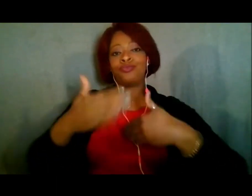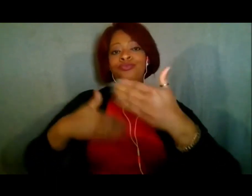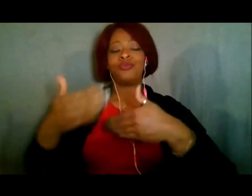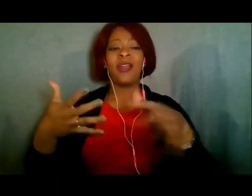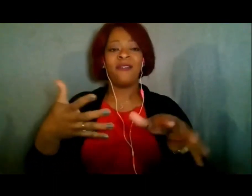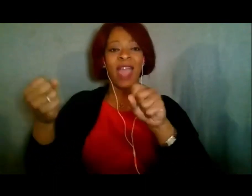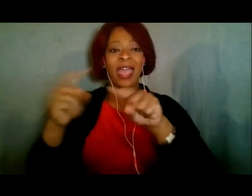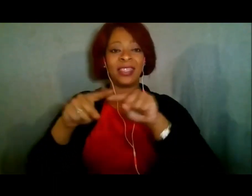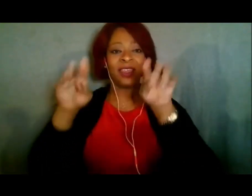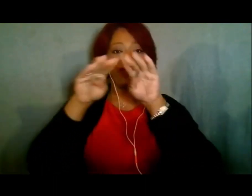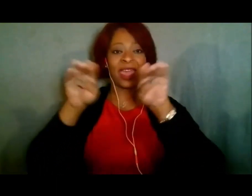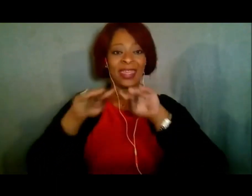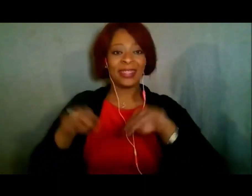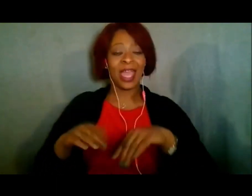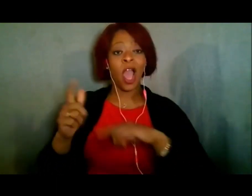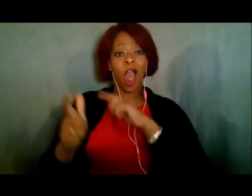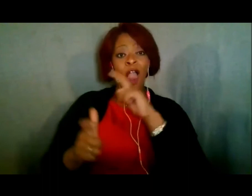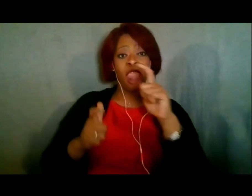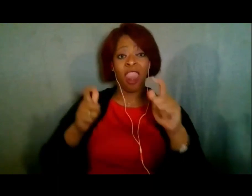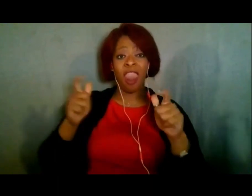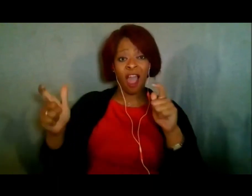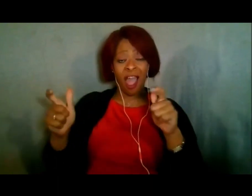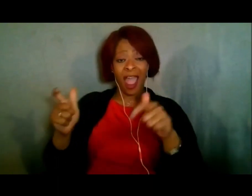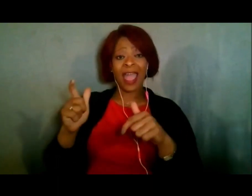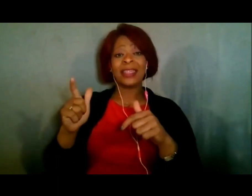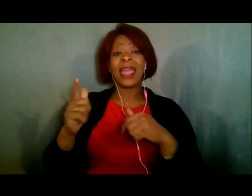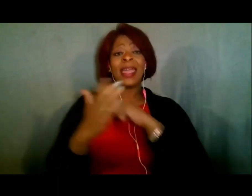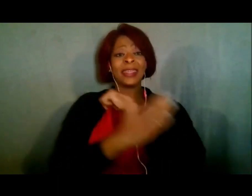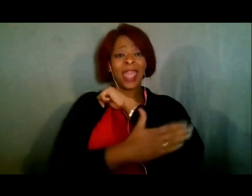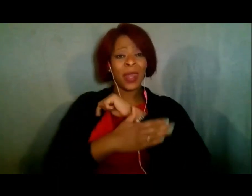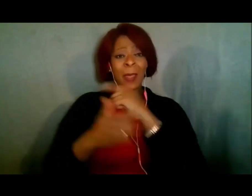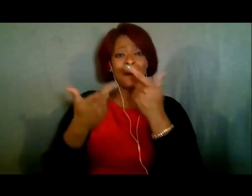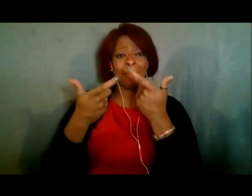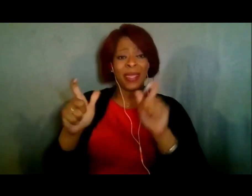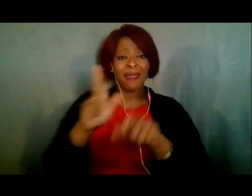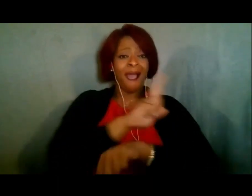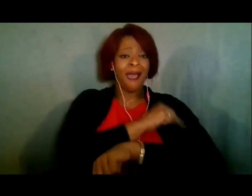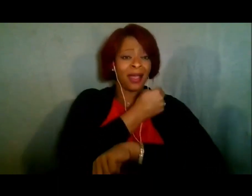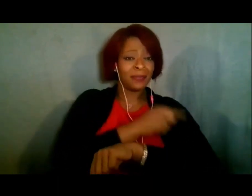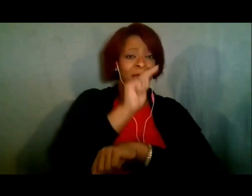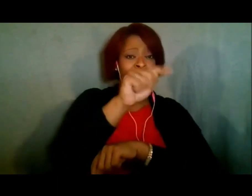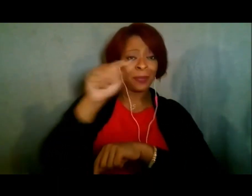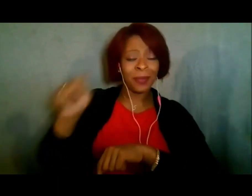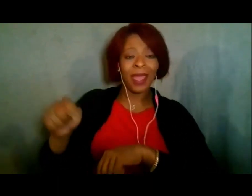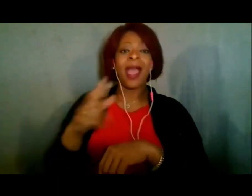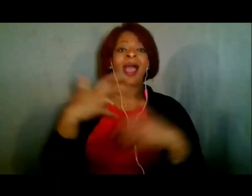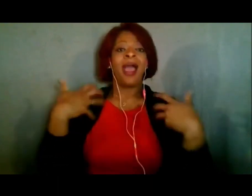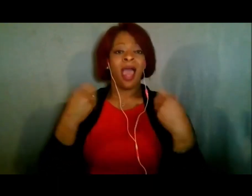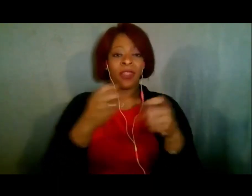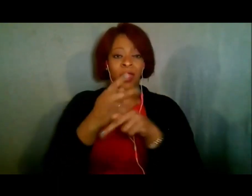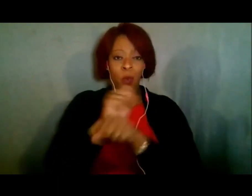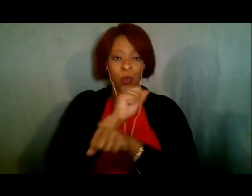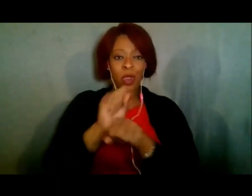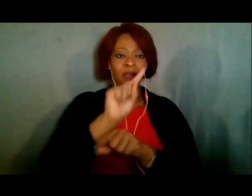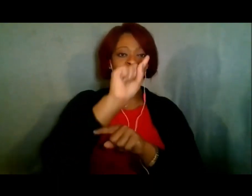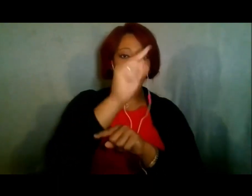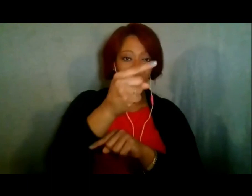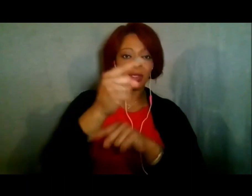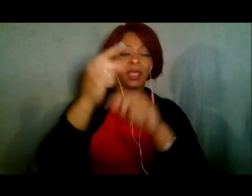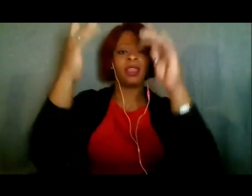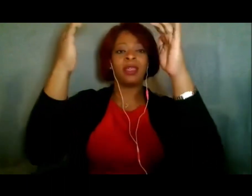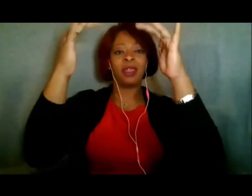The larger counties with lots of big hospitals had to get their healthcare workers done first, and then they could move on to the